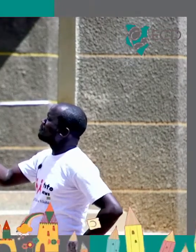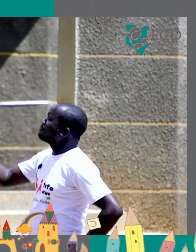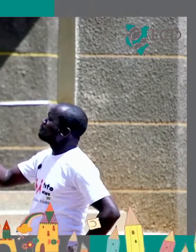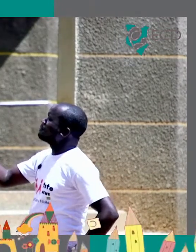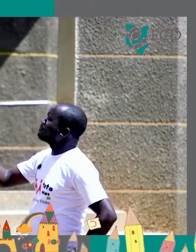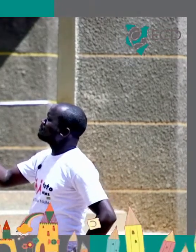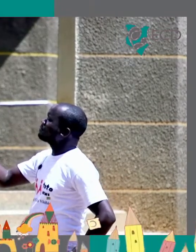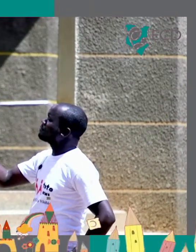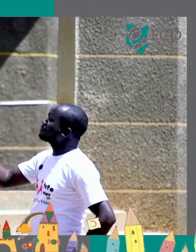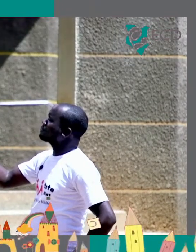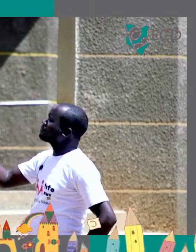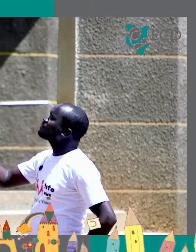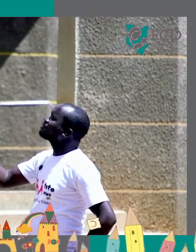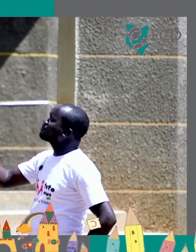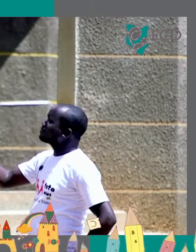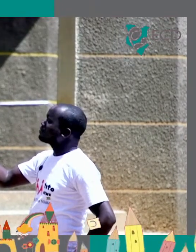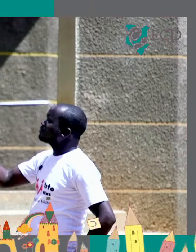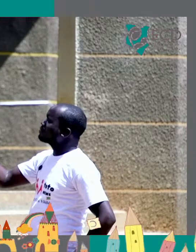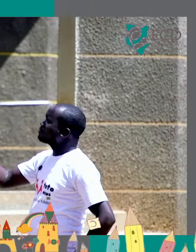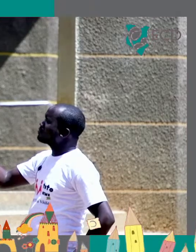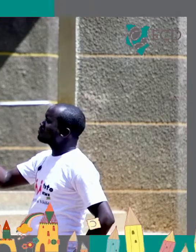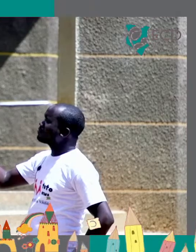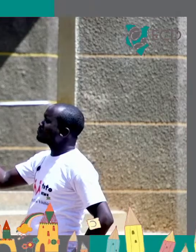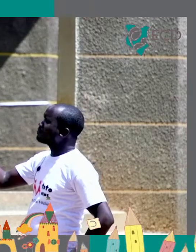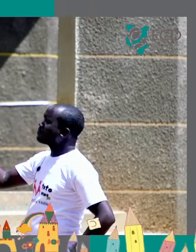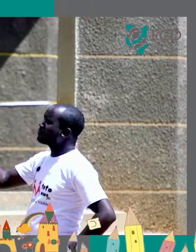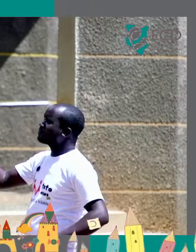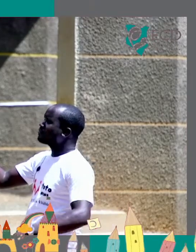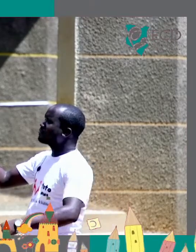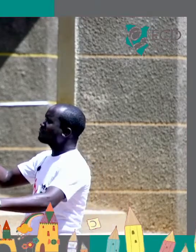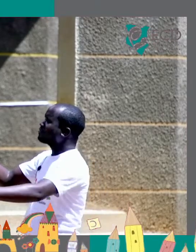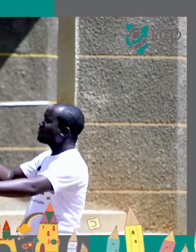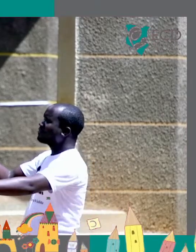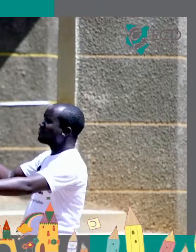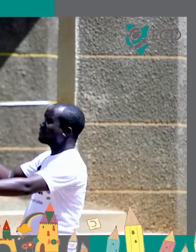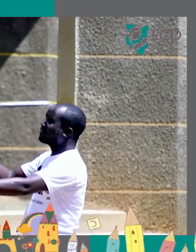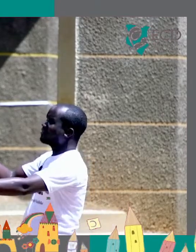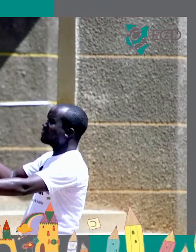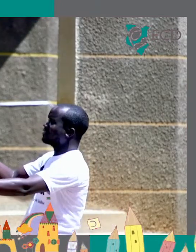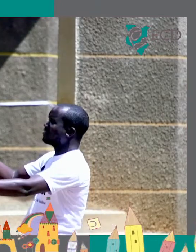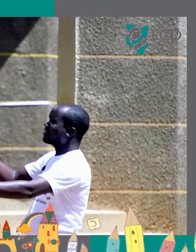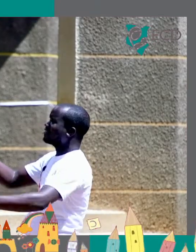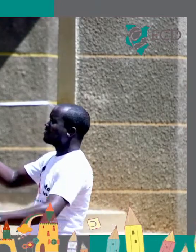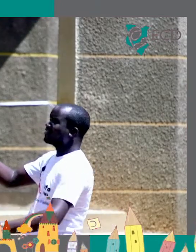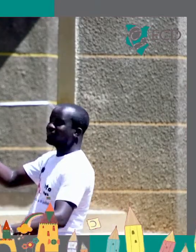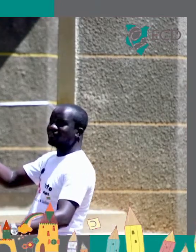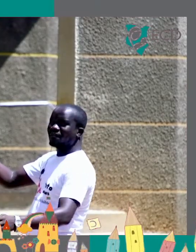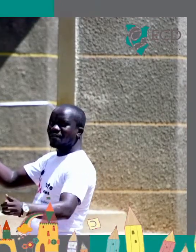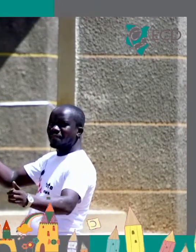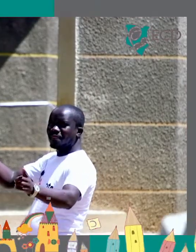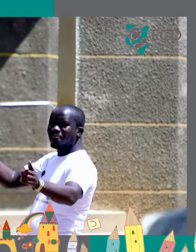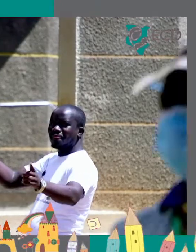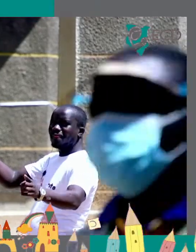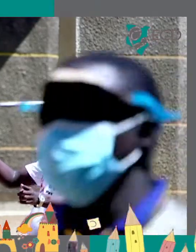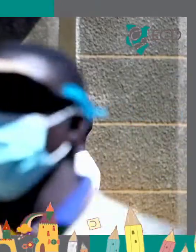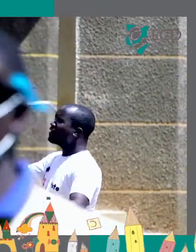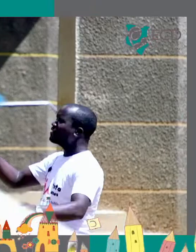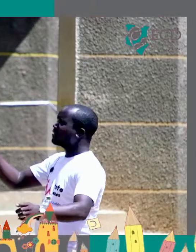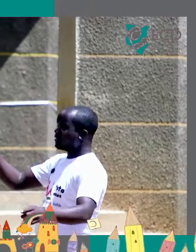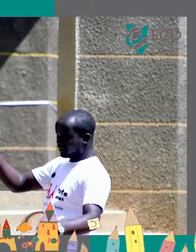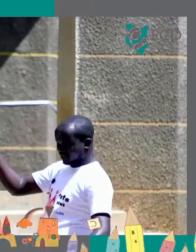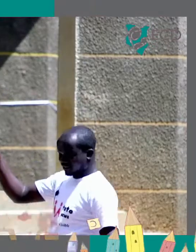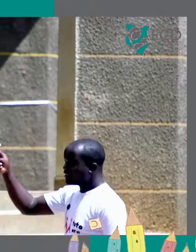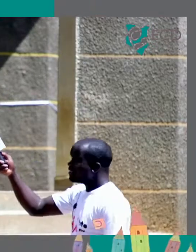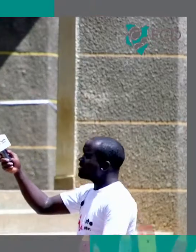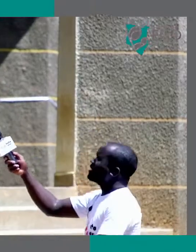is the presentations were nice, and then they were also being very contextual in terms of highlighting